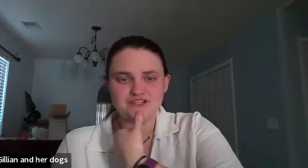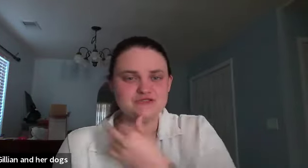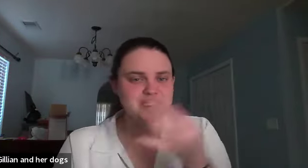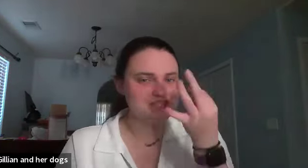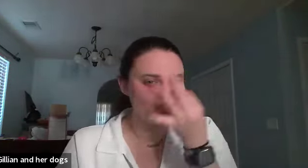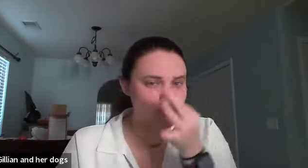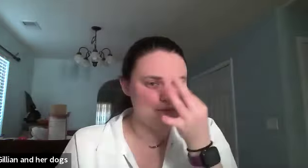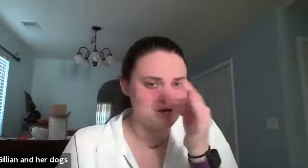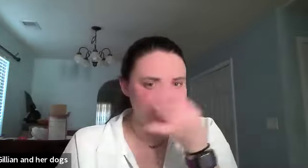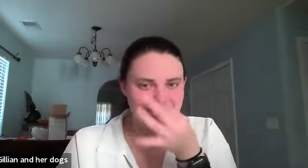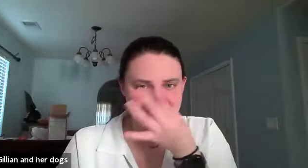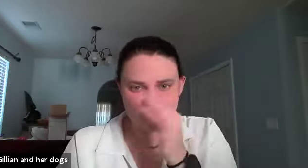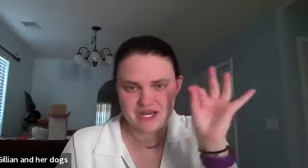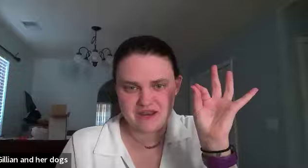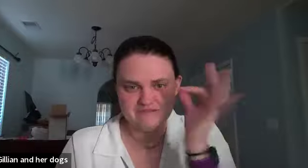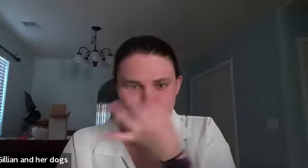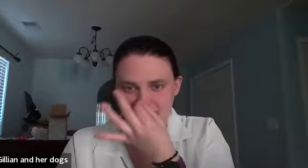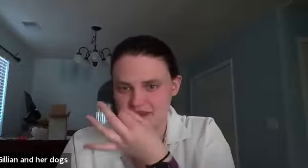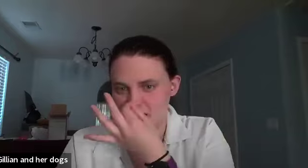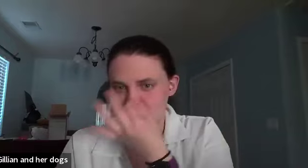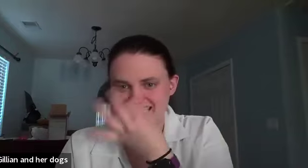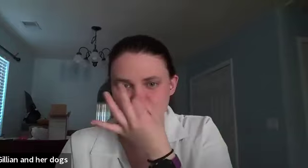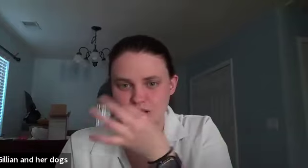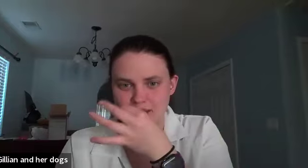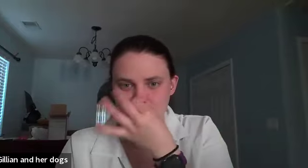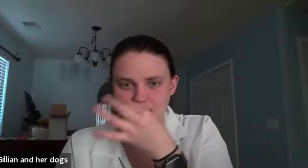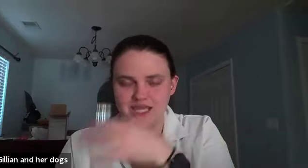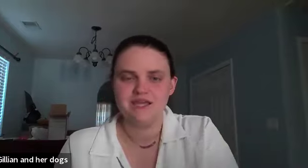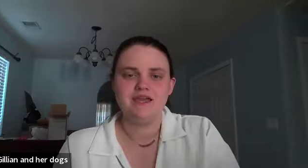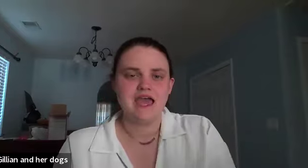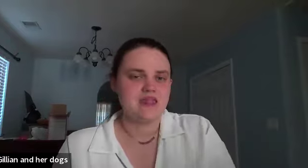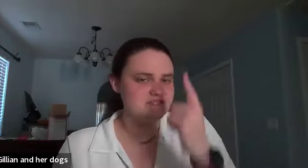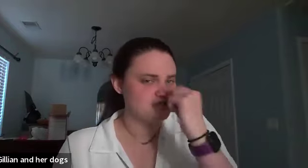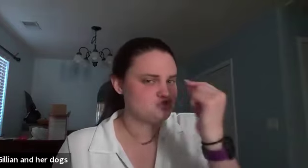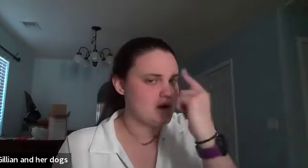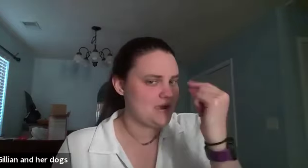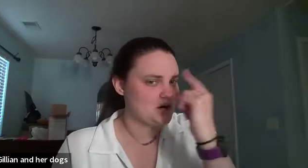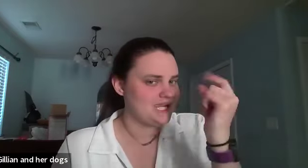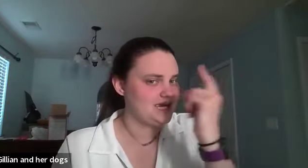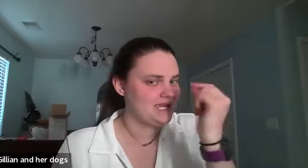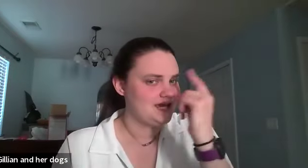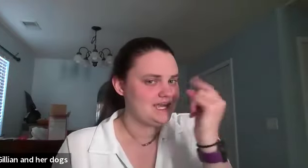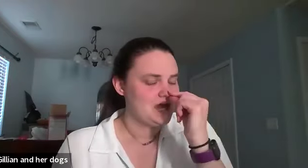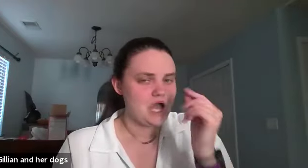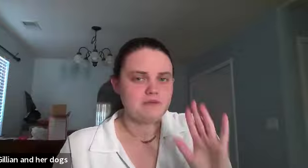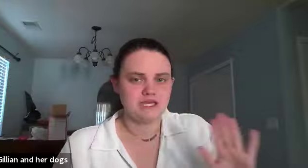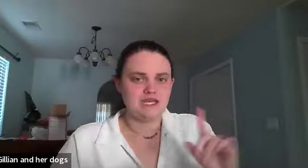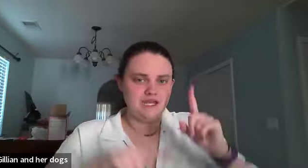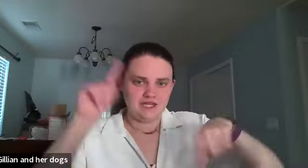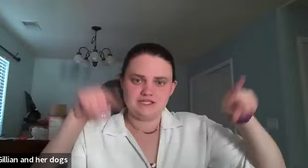also seen strawberry with an F on like the nose, like strawberry. And then I've seen strawberry. I mean,